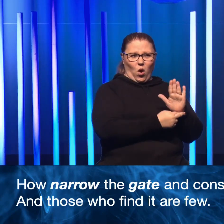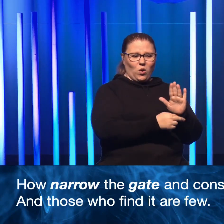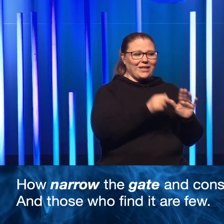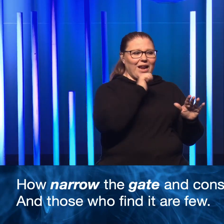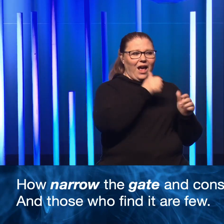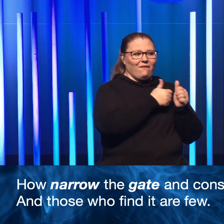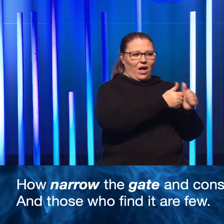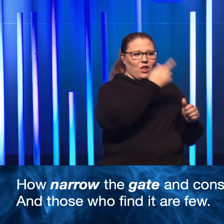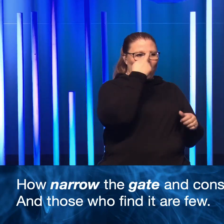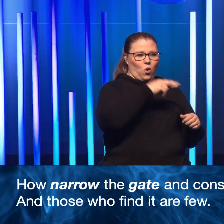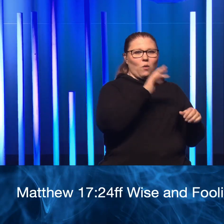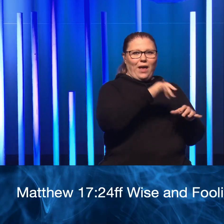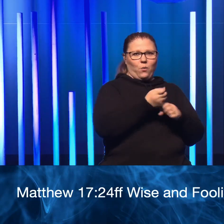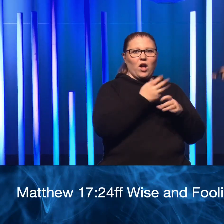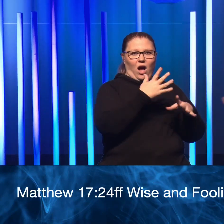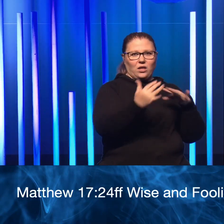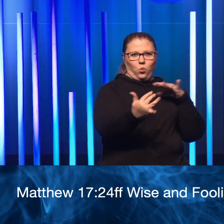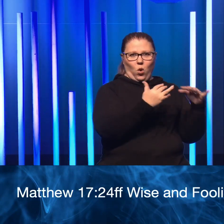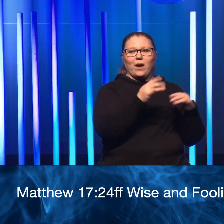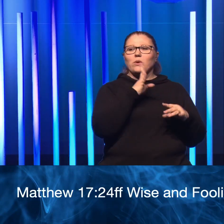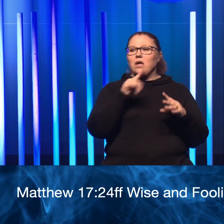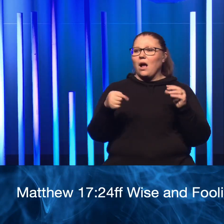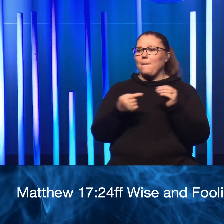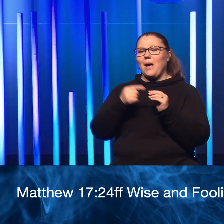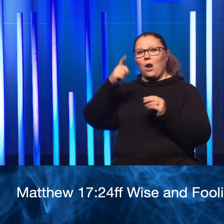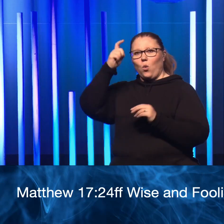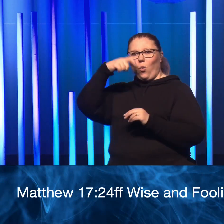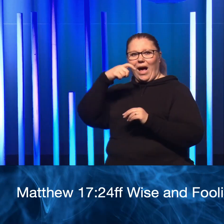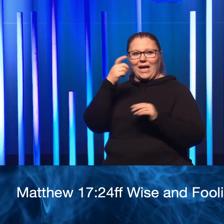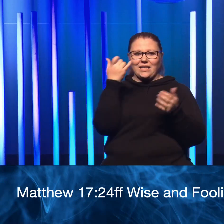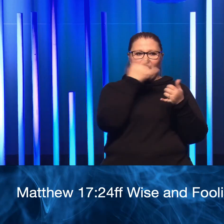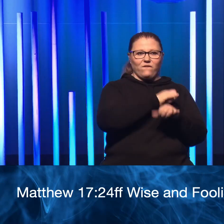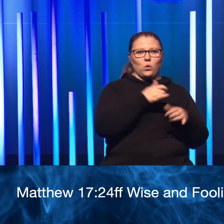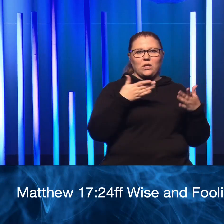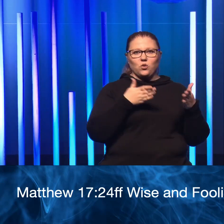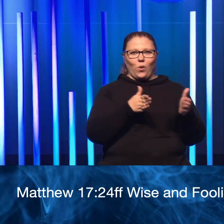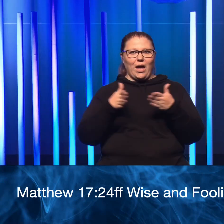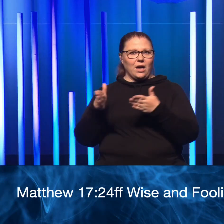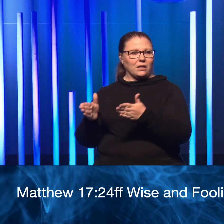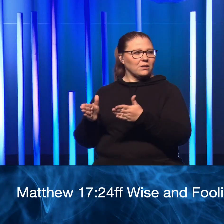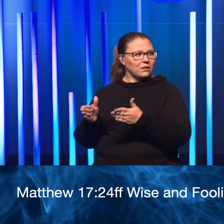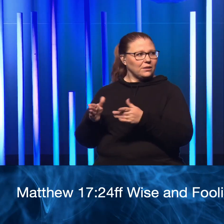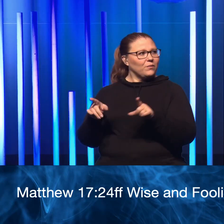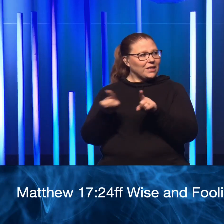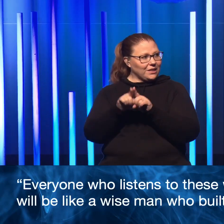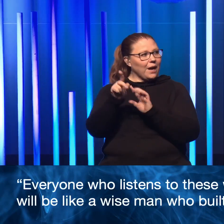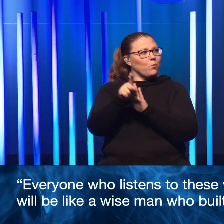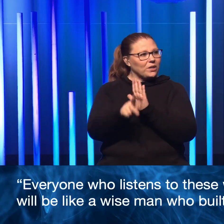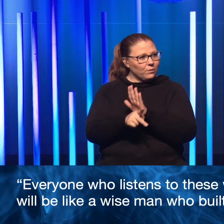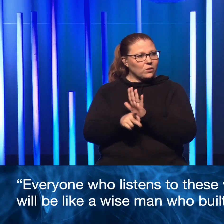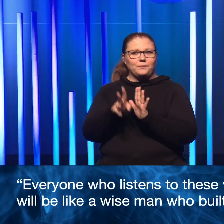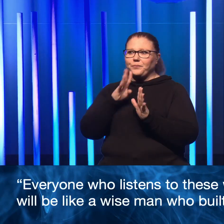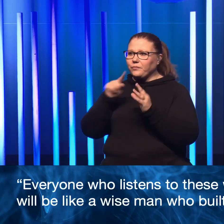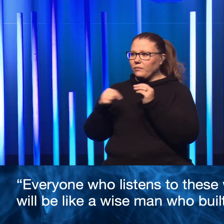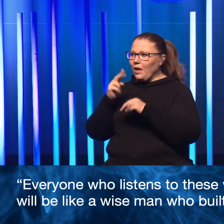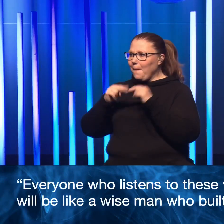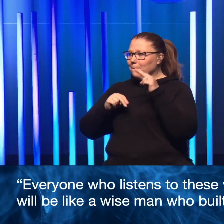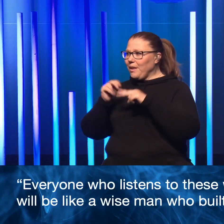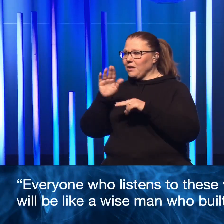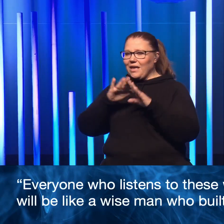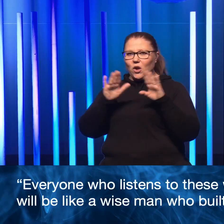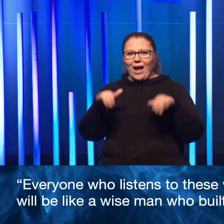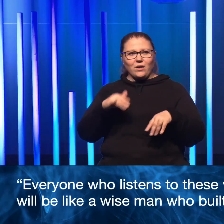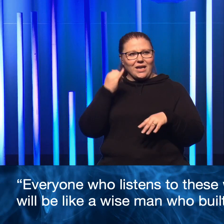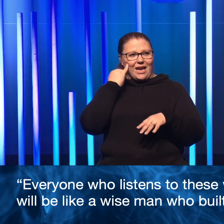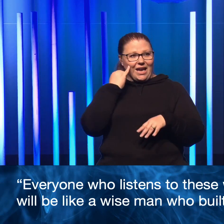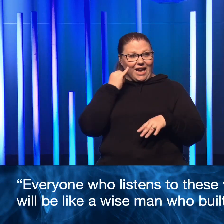lead to war. He would talk about a wise and foolish way. Same principle, right? He would talk about building your house. He said, if you